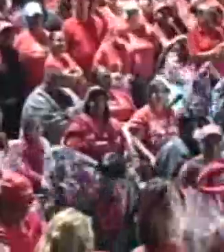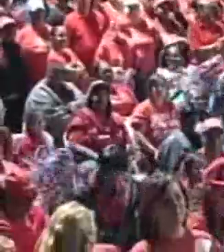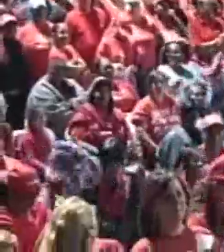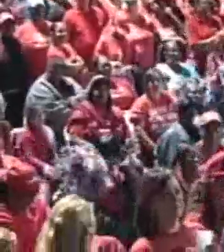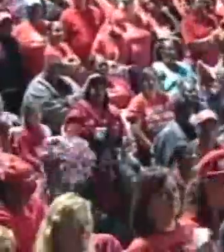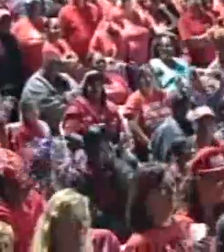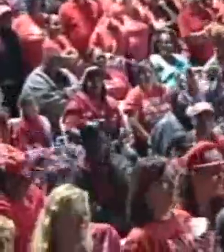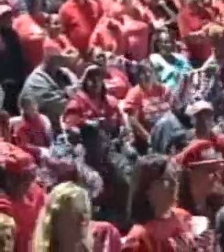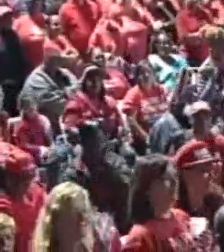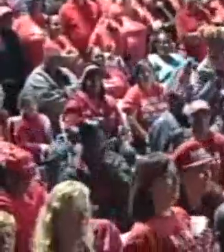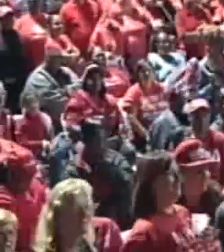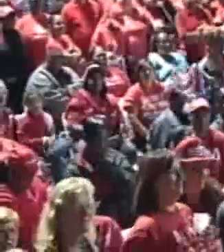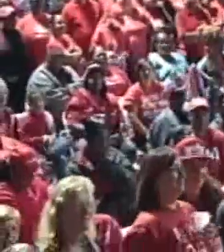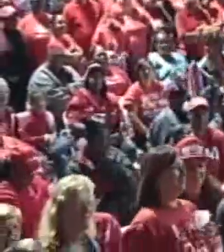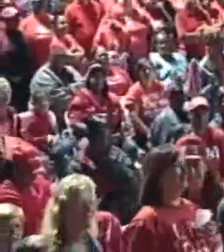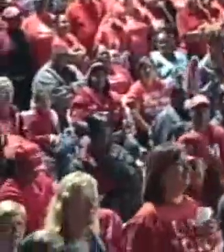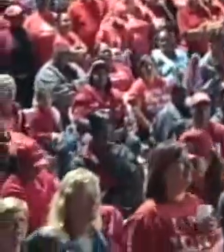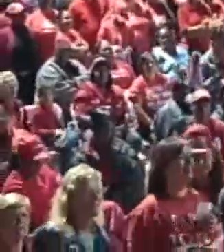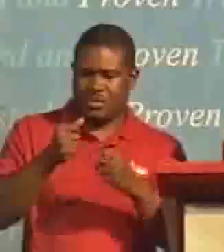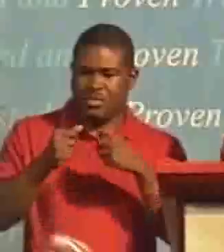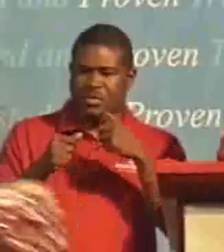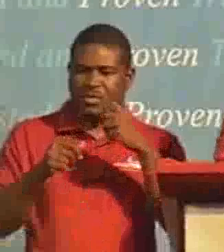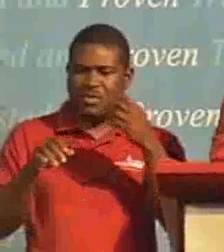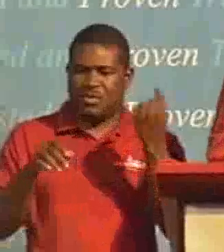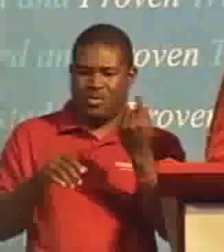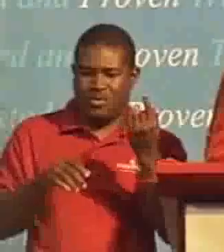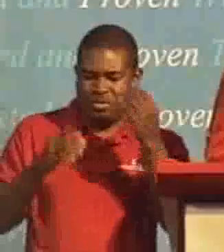Need no partner. Who the only thing you gotta do is go pick up a check.